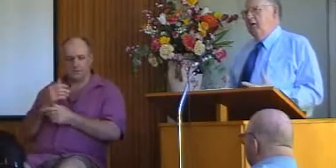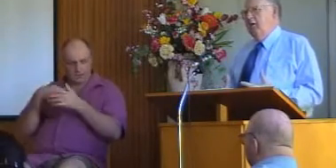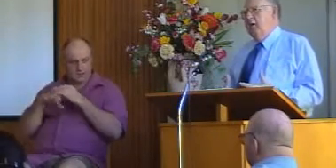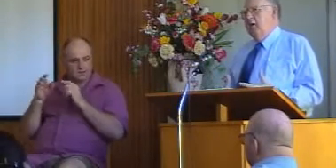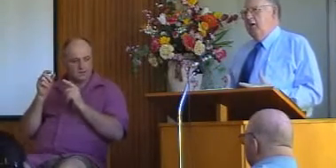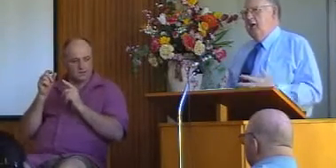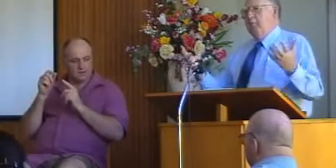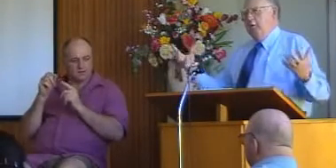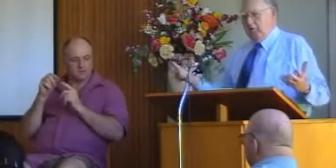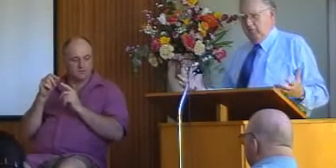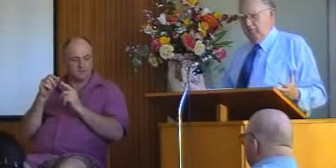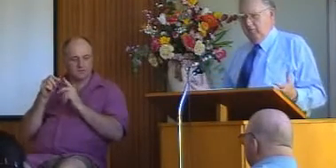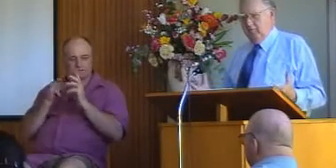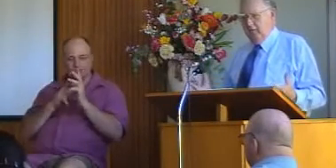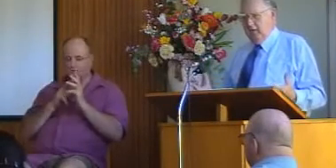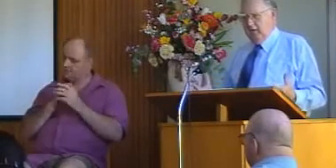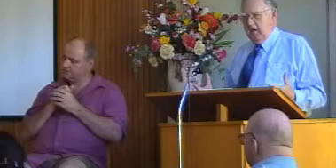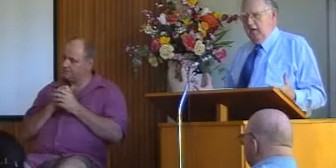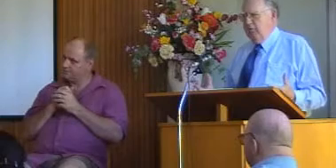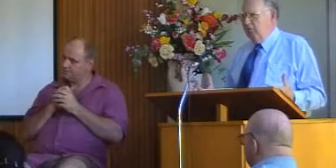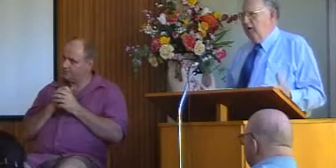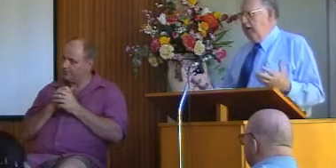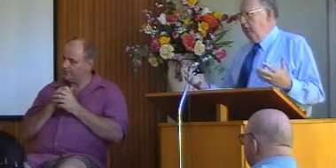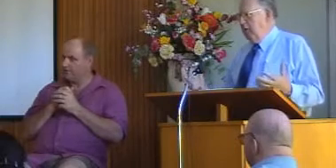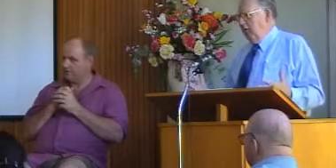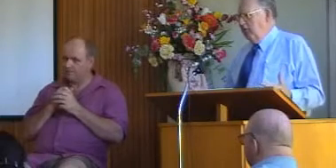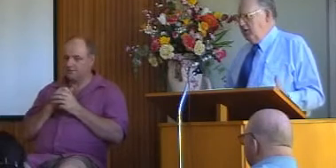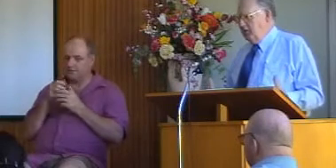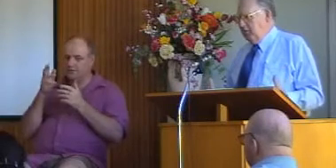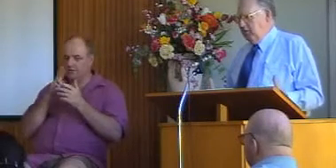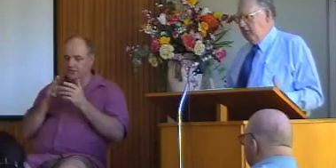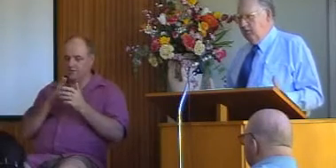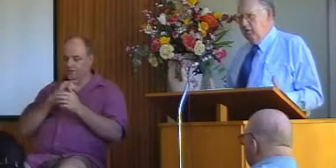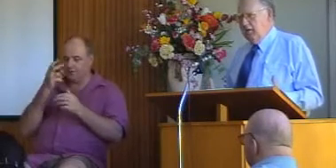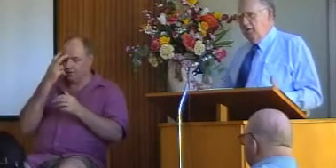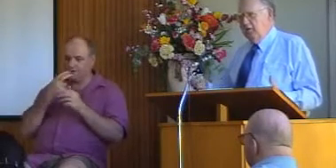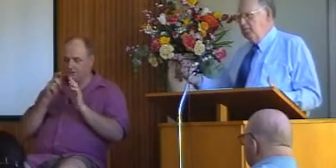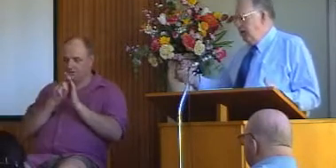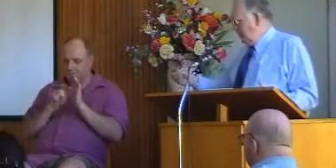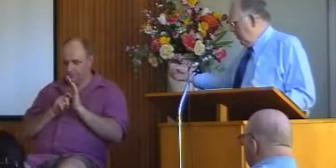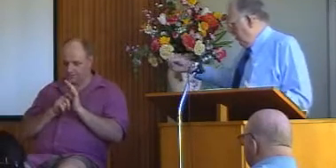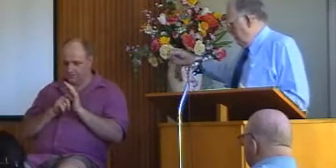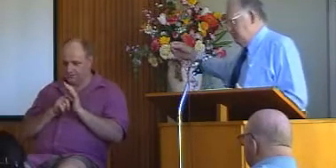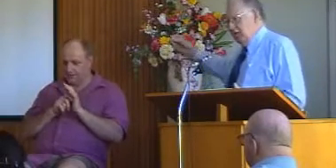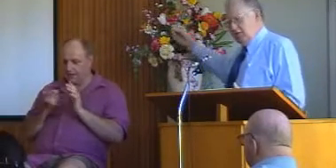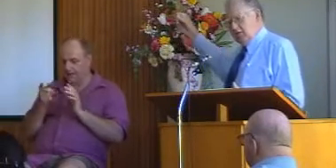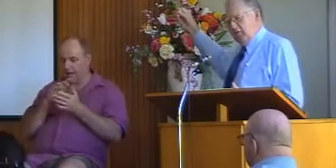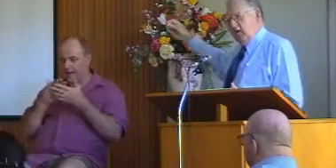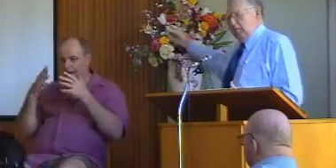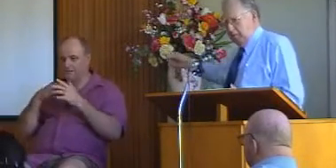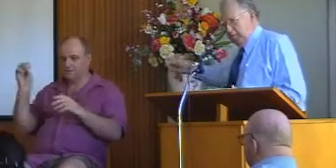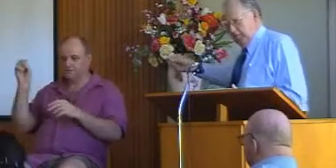read Hebrew. And he's reading from the Old Testament. The Spirit of God had